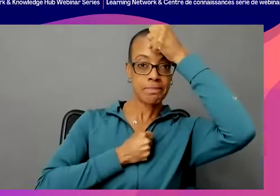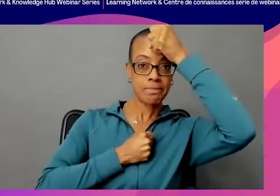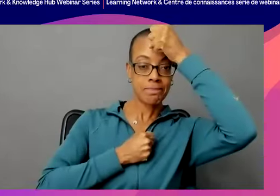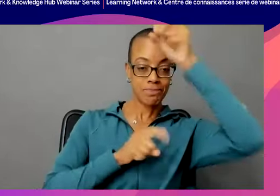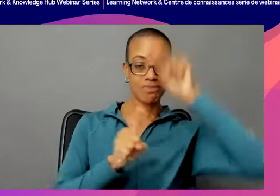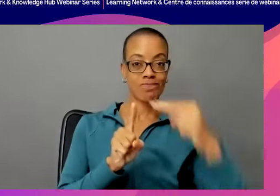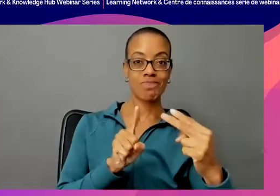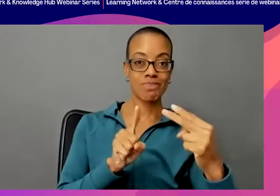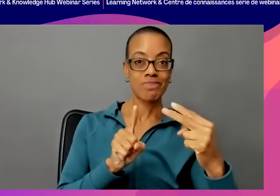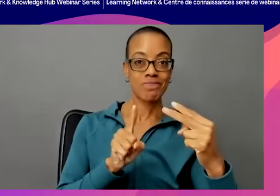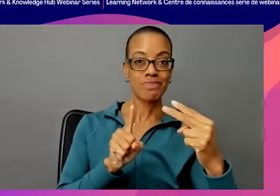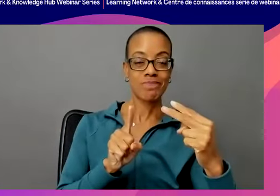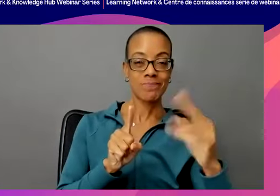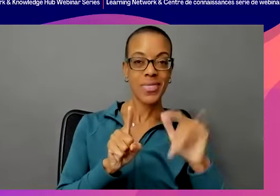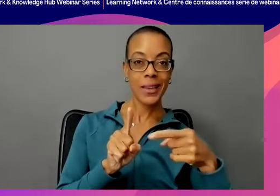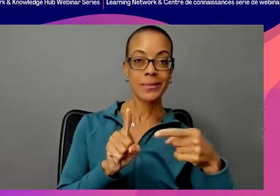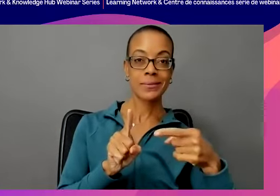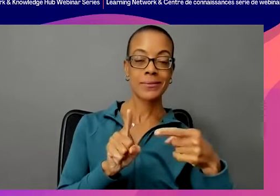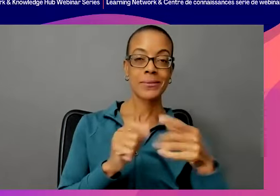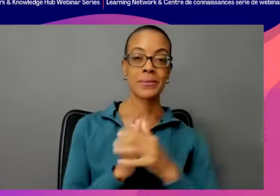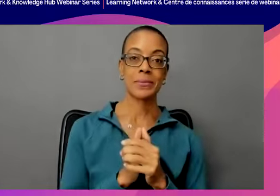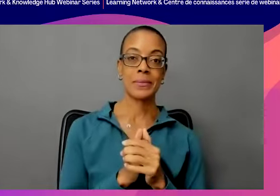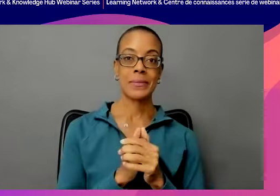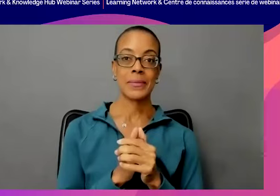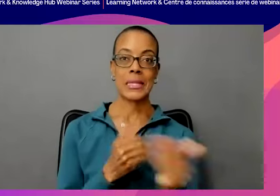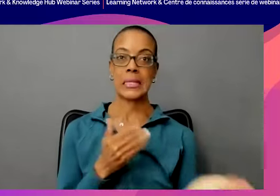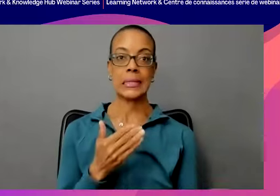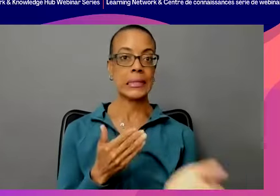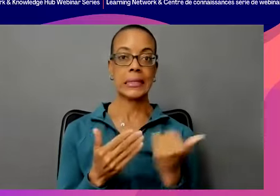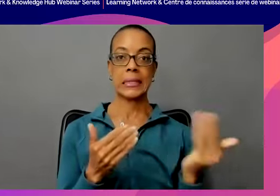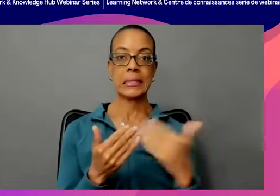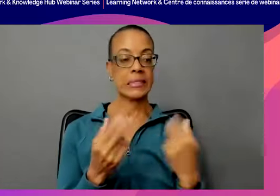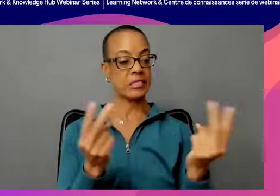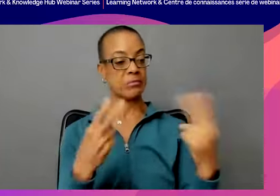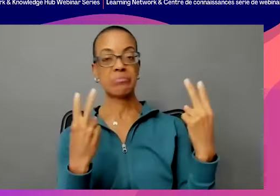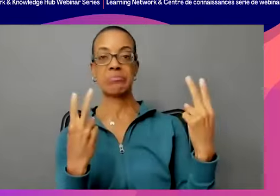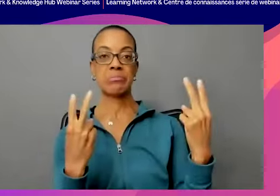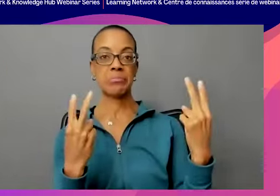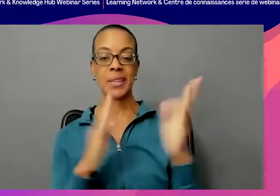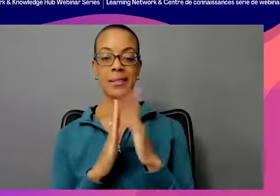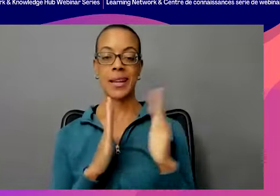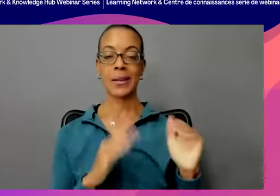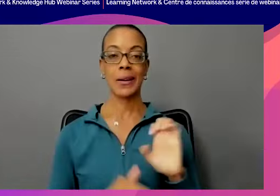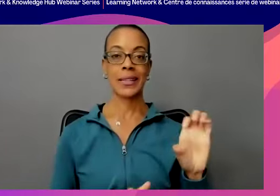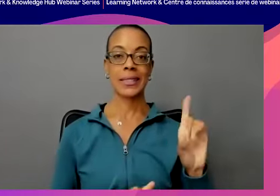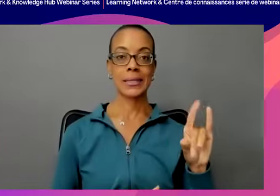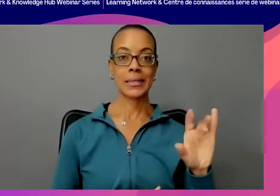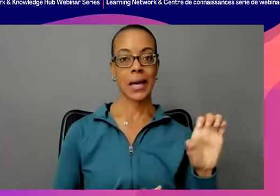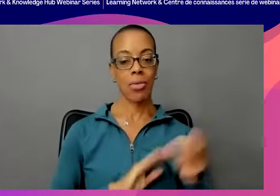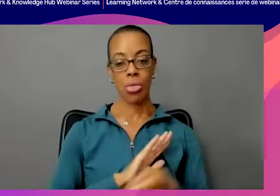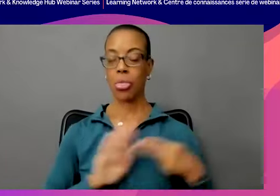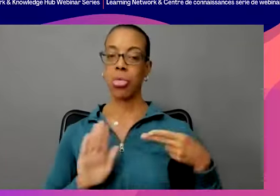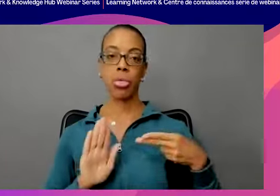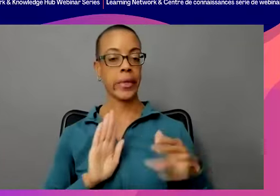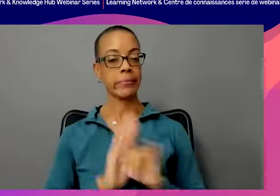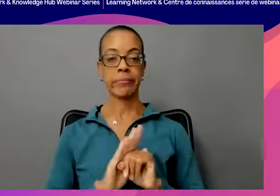It's so easy to be looked down upon in the downtown east side as an Indigenous